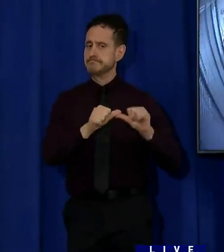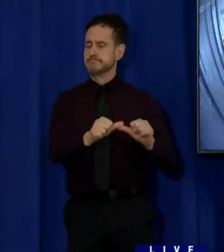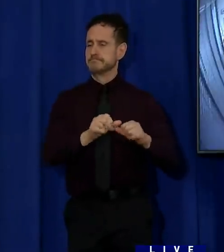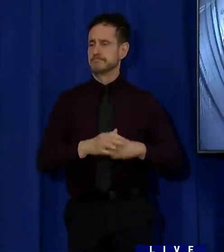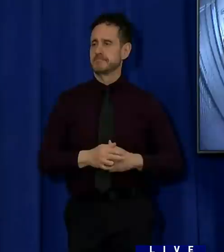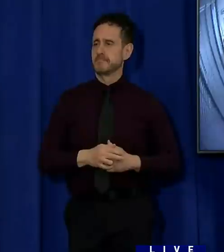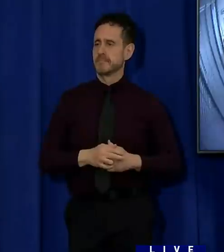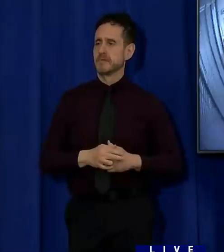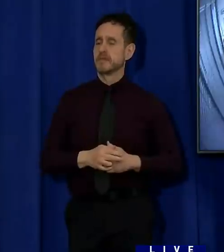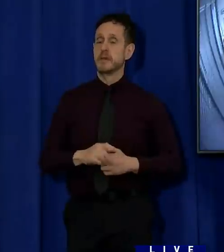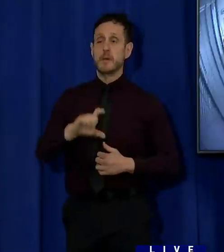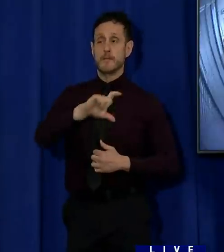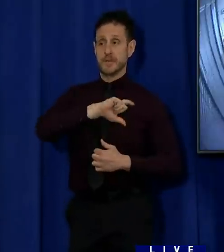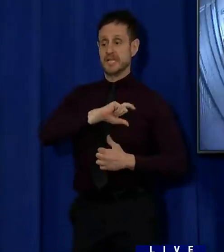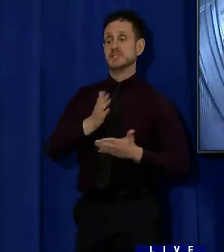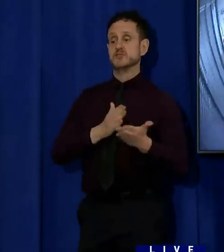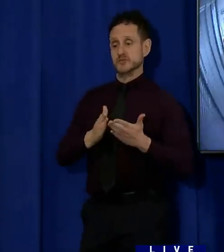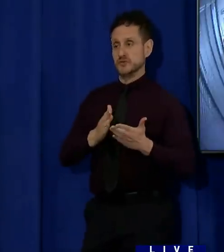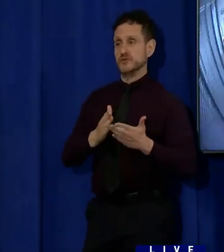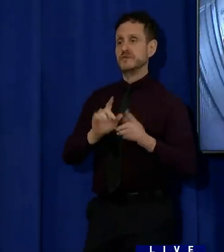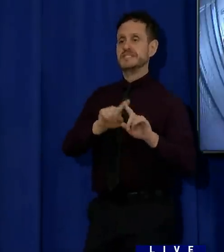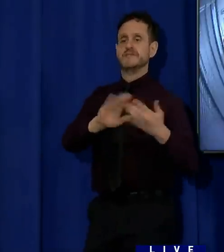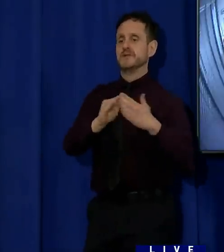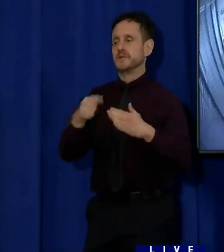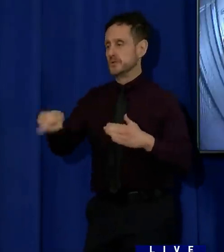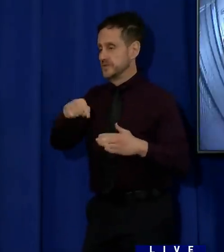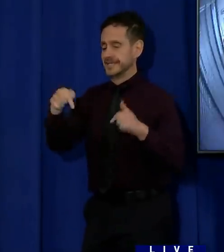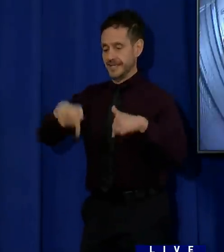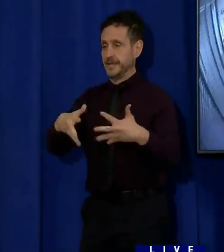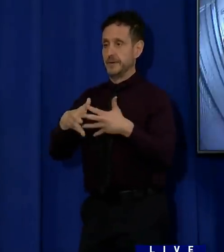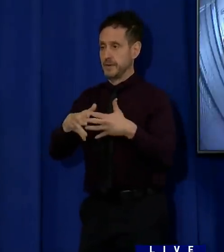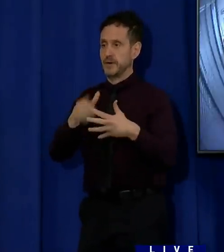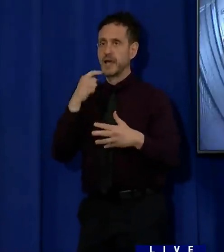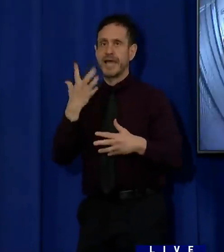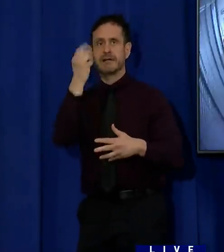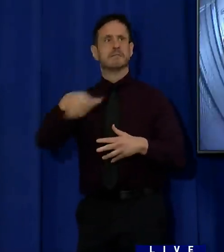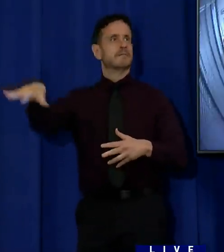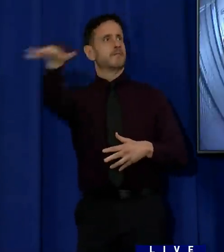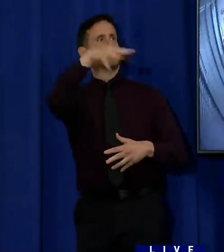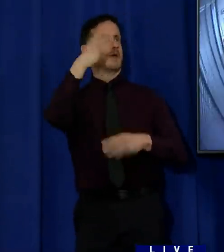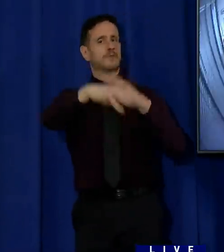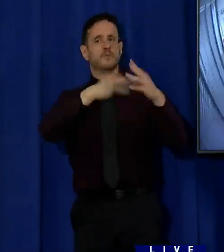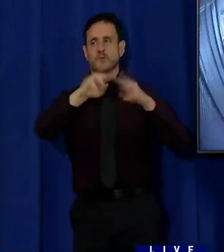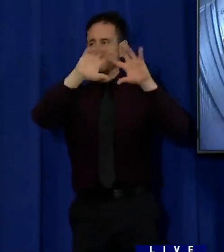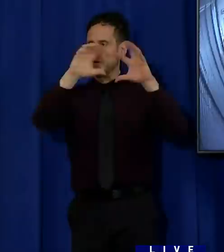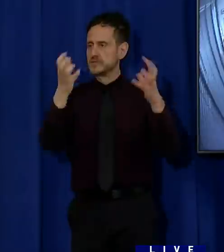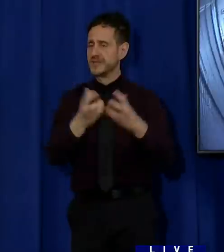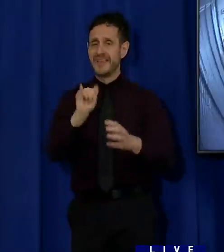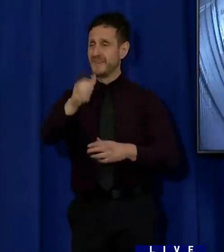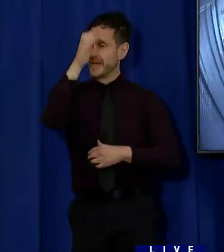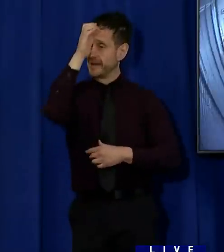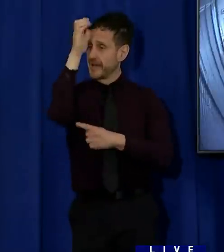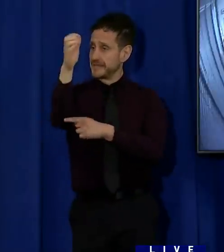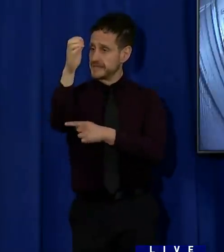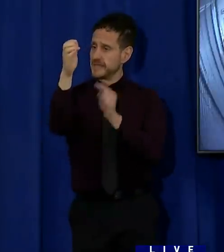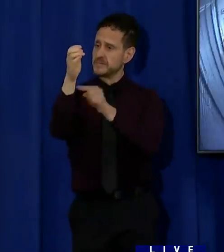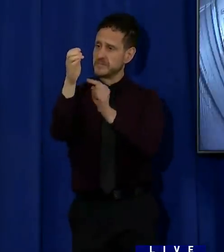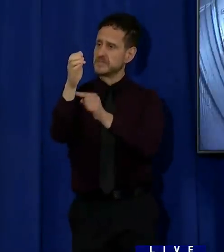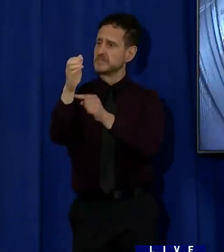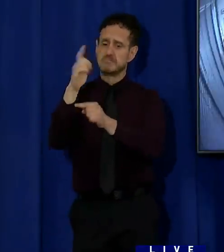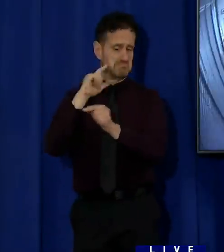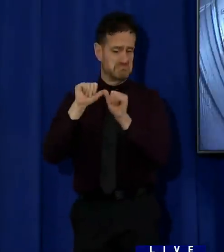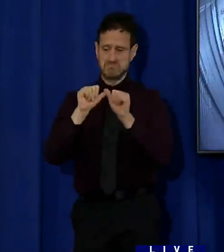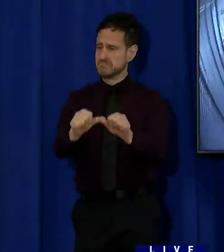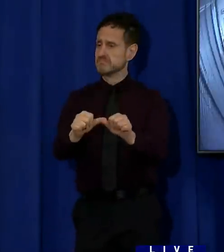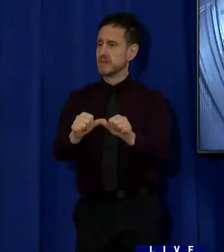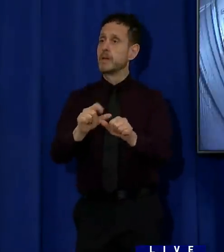this country and throughout the world, that concept remains untrained. It's the techniques that's being